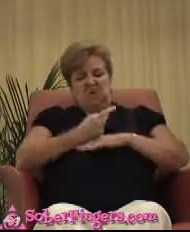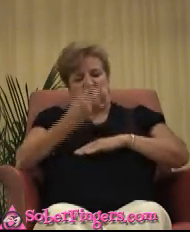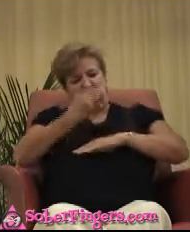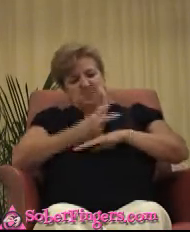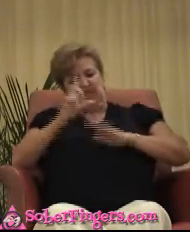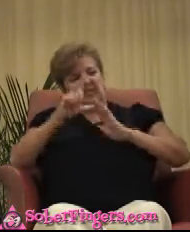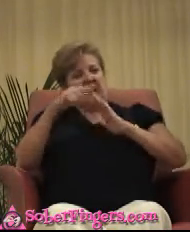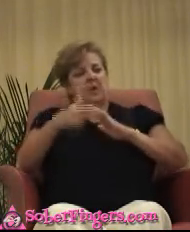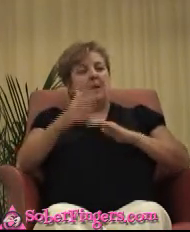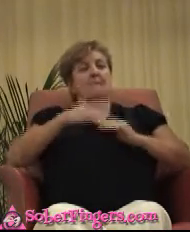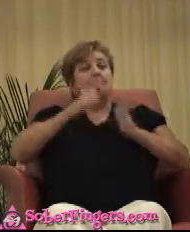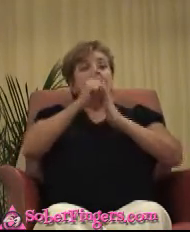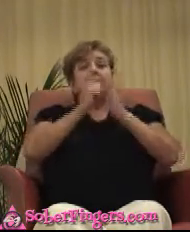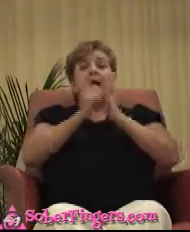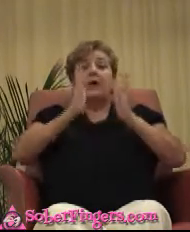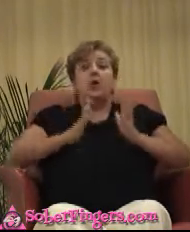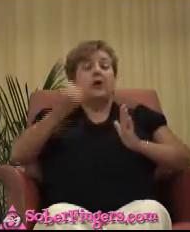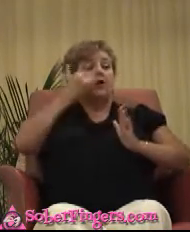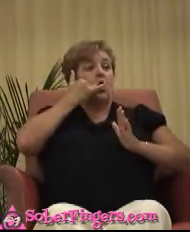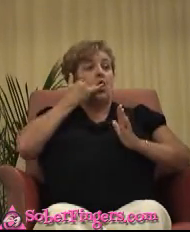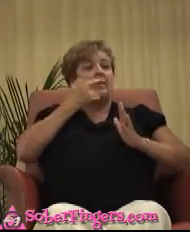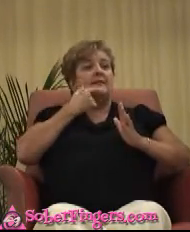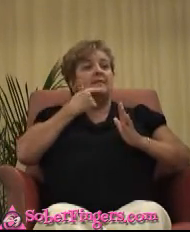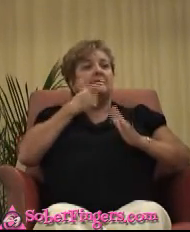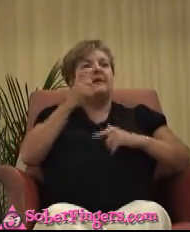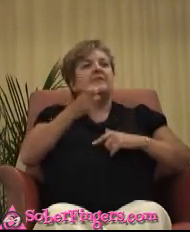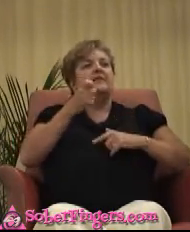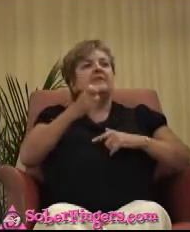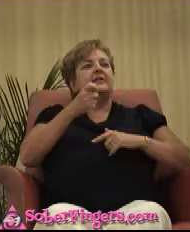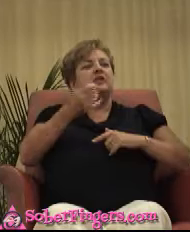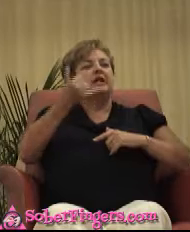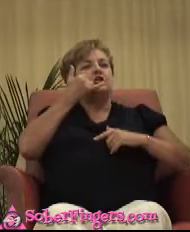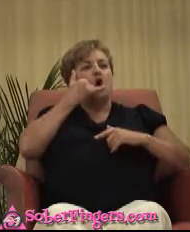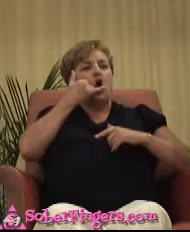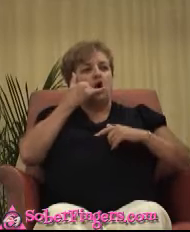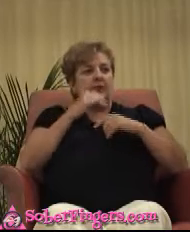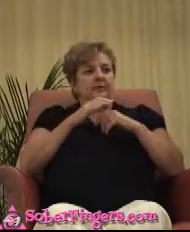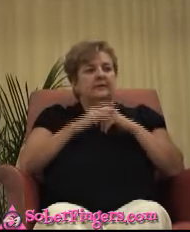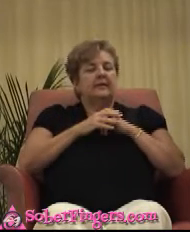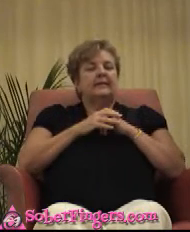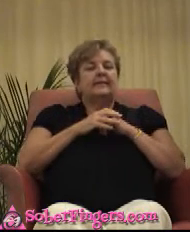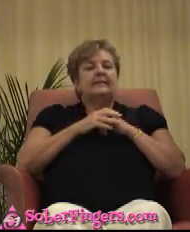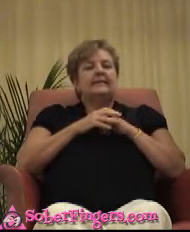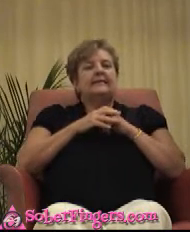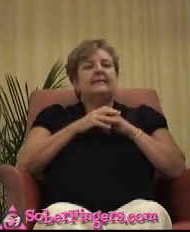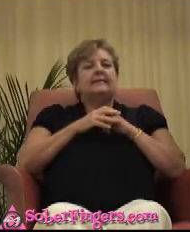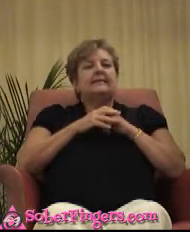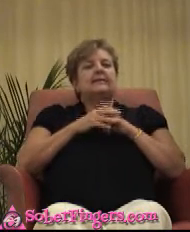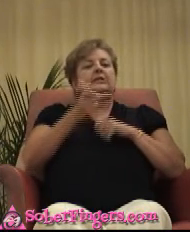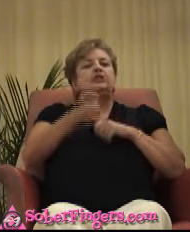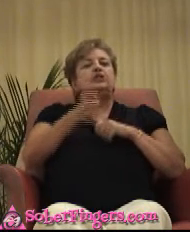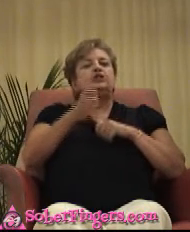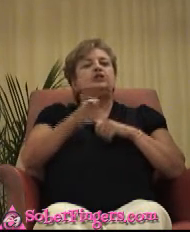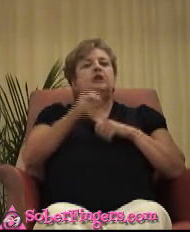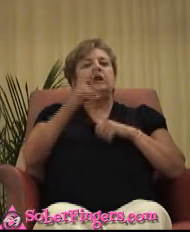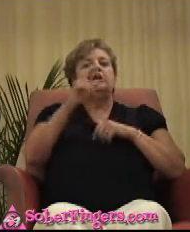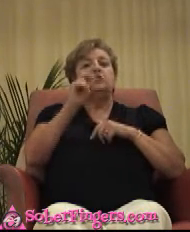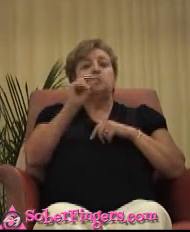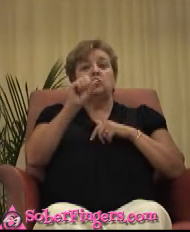my lawyer called me and he said, I just got a call from Judge Rosenbaum, my trial judge. Judge Rosenbaum was the toughest judge in the Minnesota